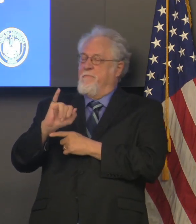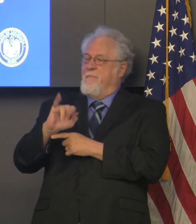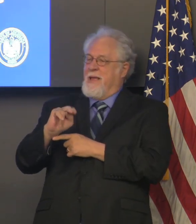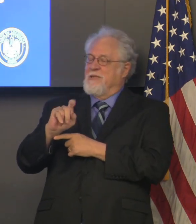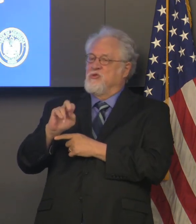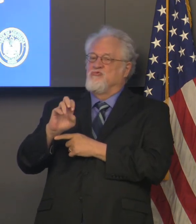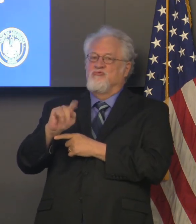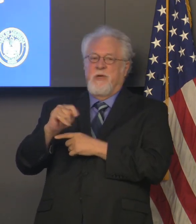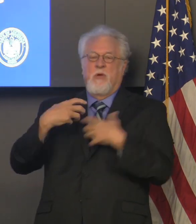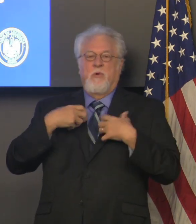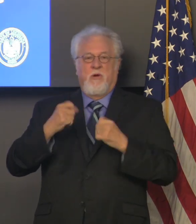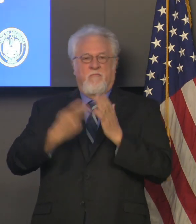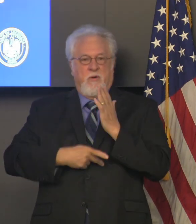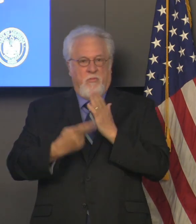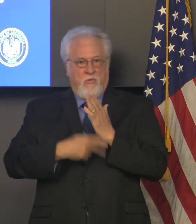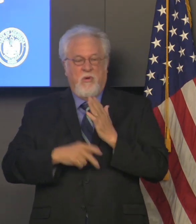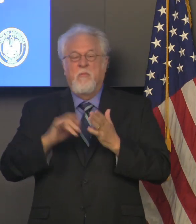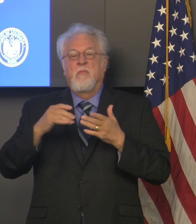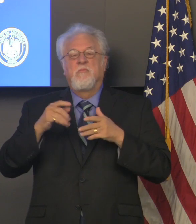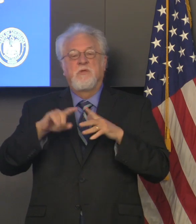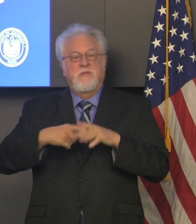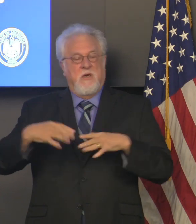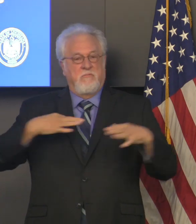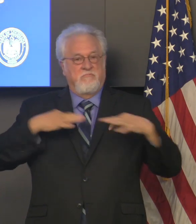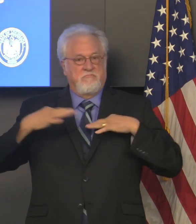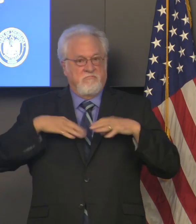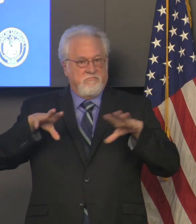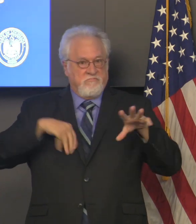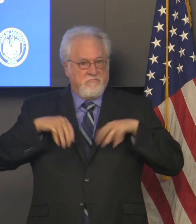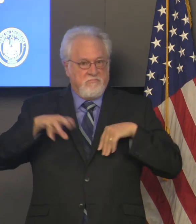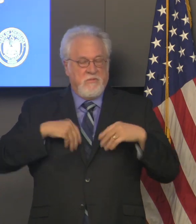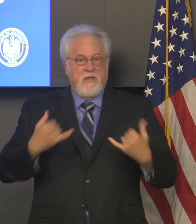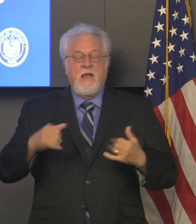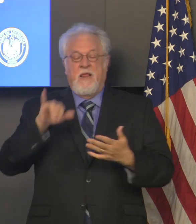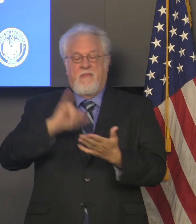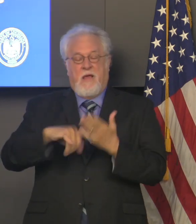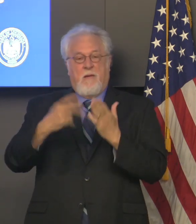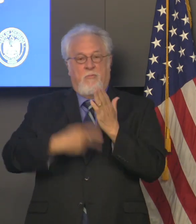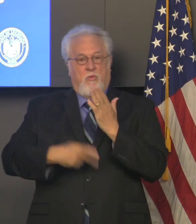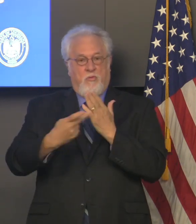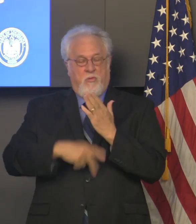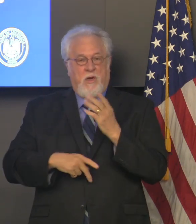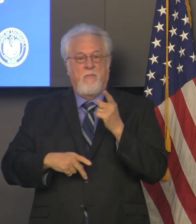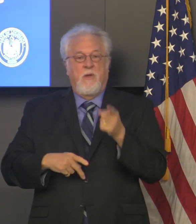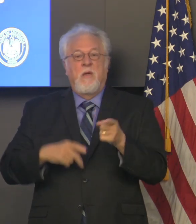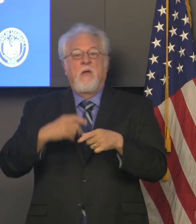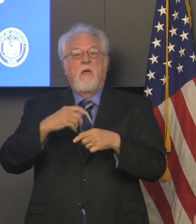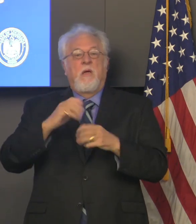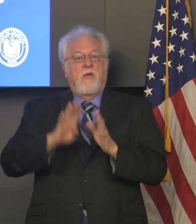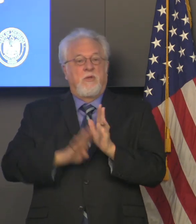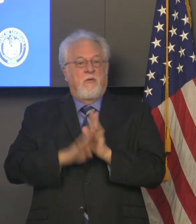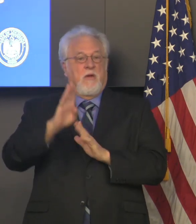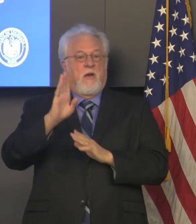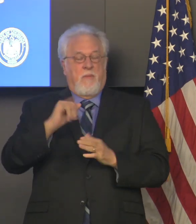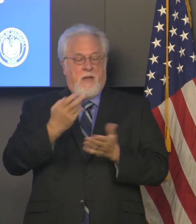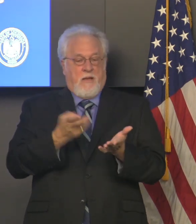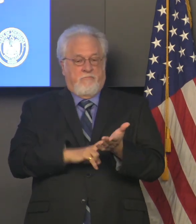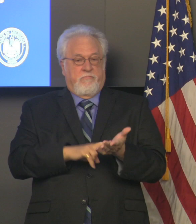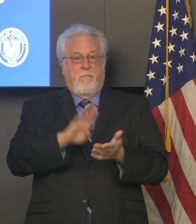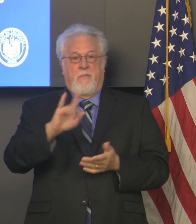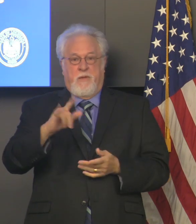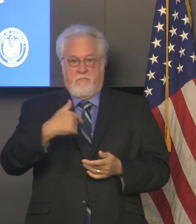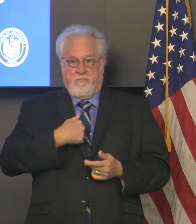accepting applications today. This program was created by a bill that I signed into